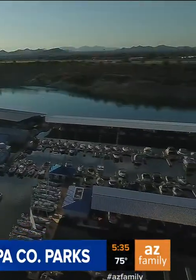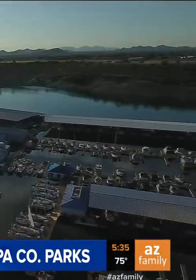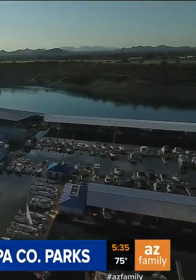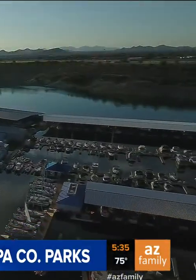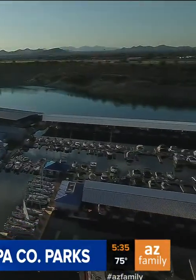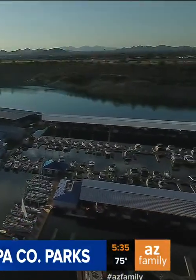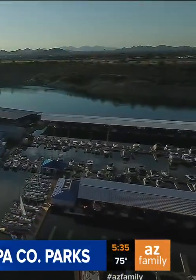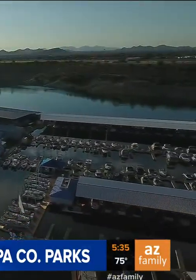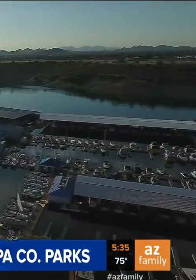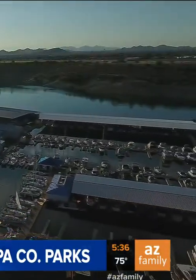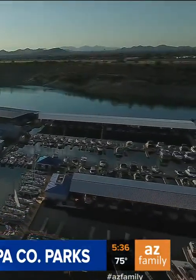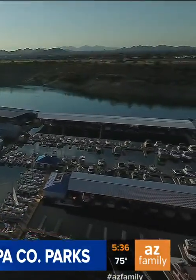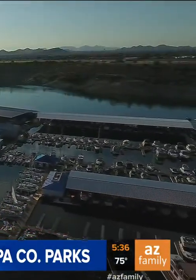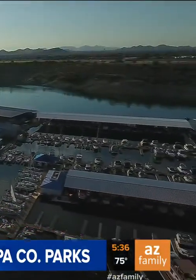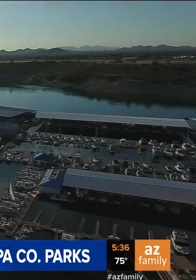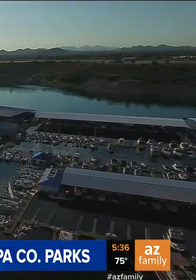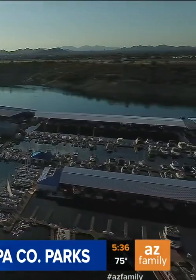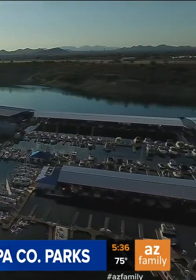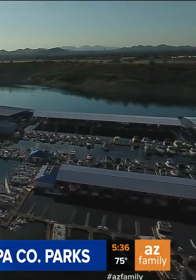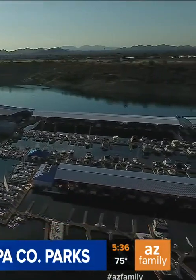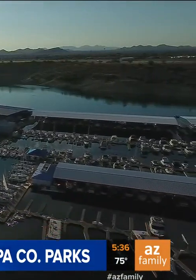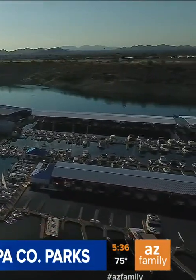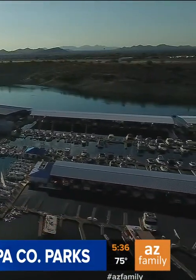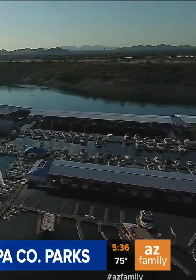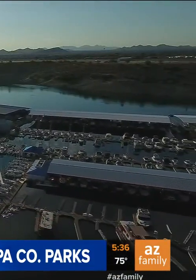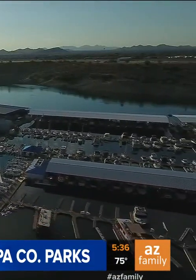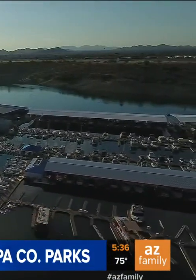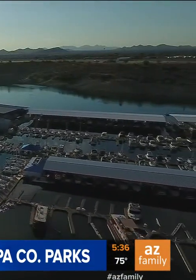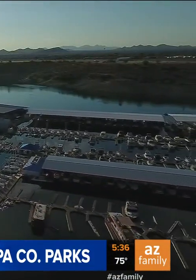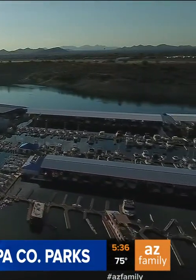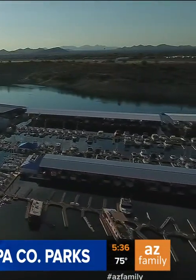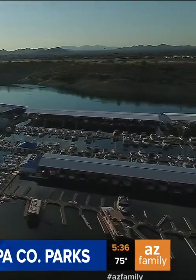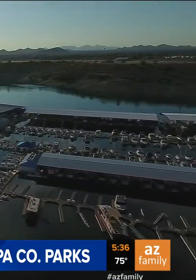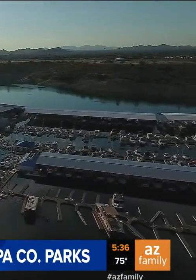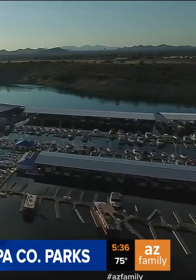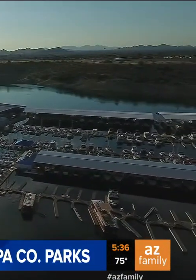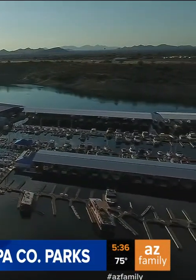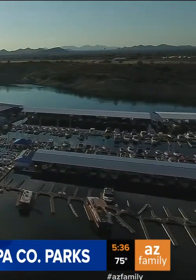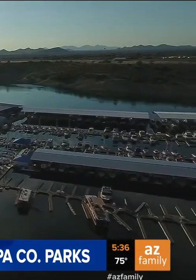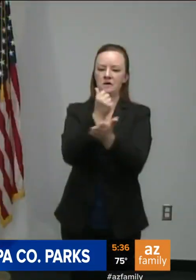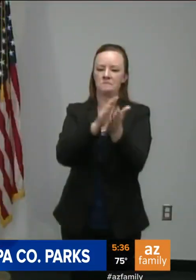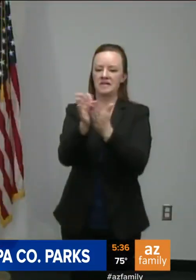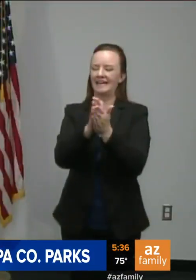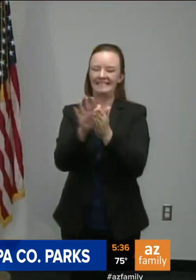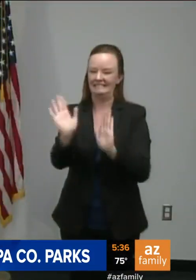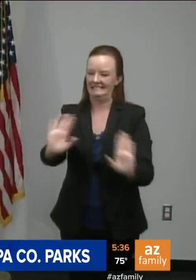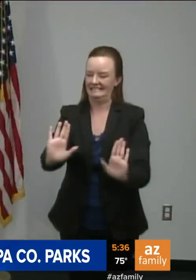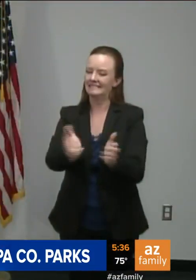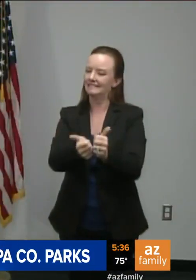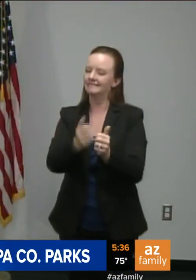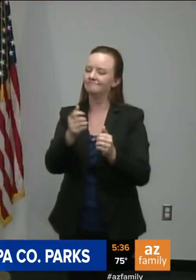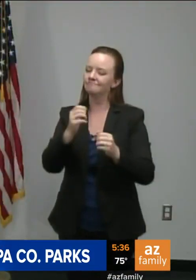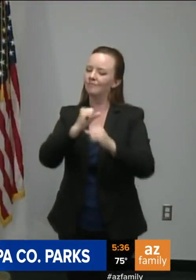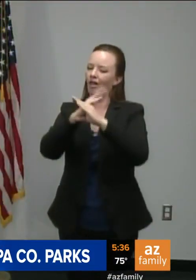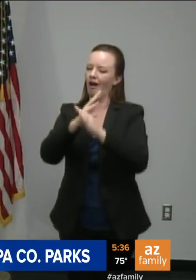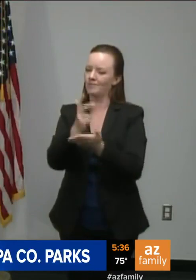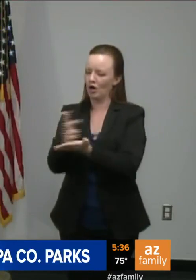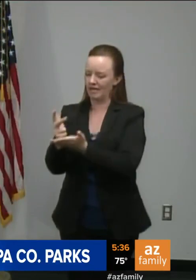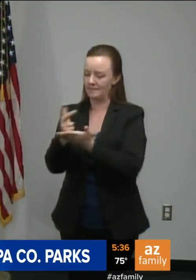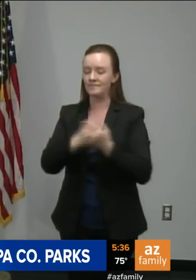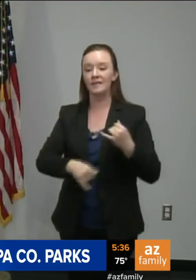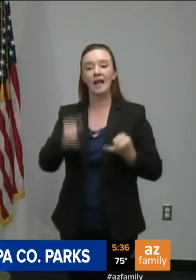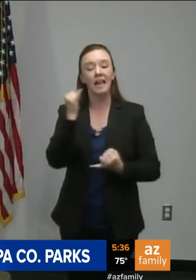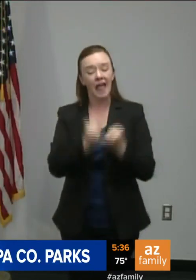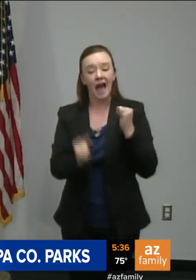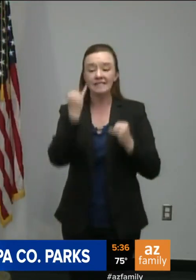restrictions. The hope is everyone will abide by those restrictions. As a last resort, we would call